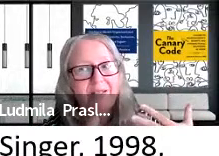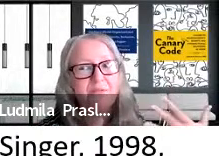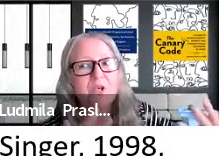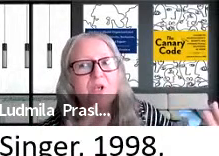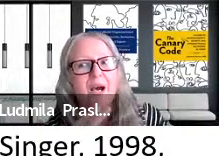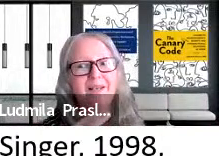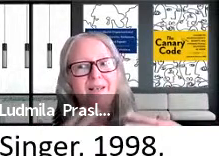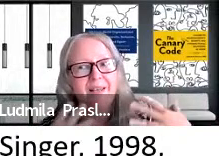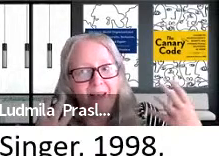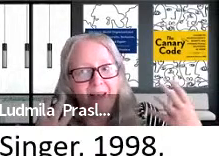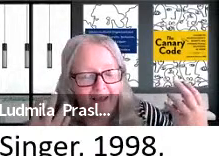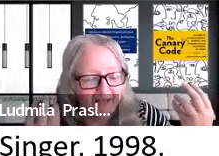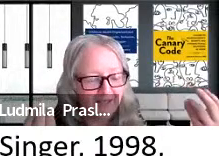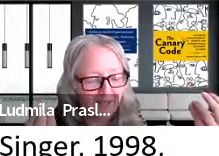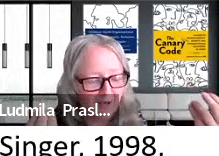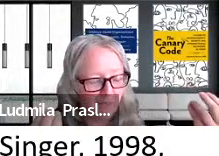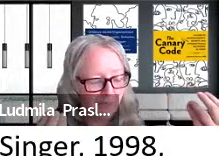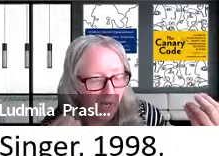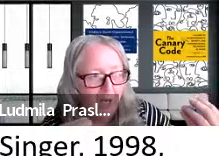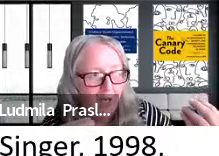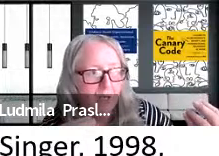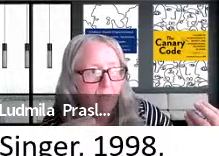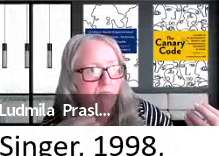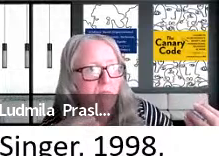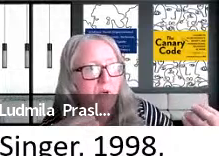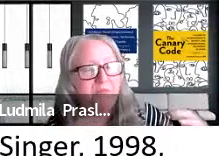in scientific writing as a